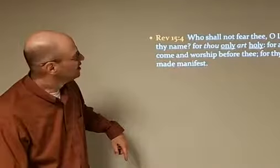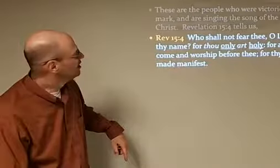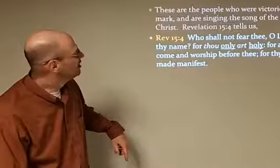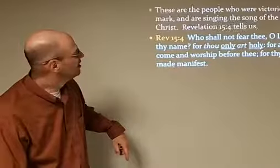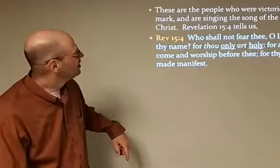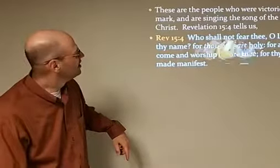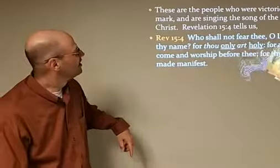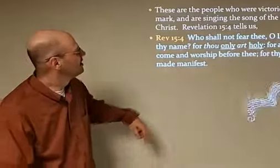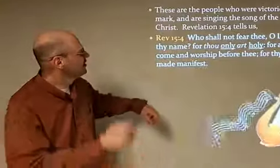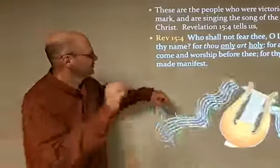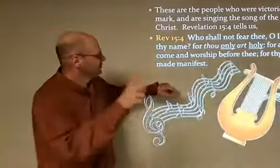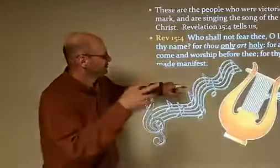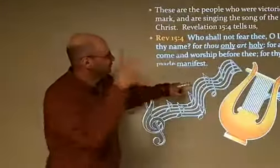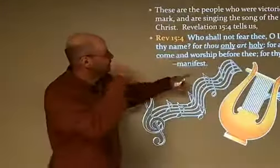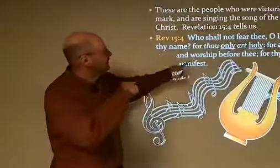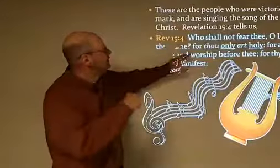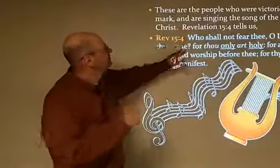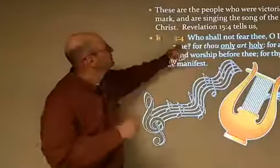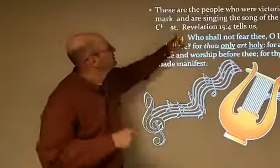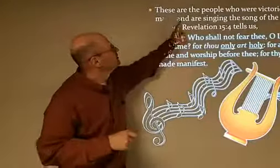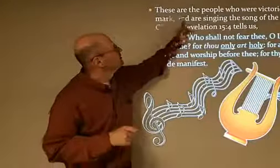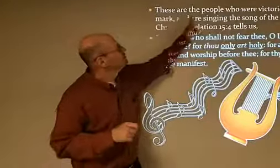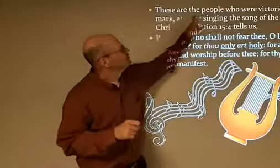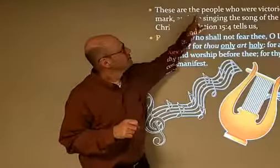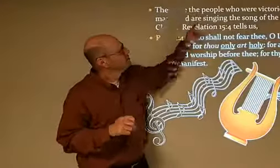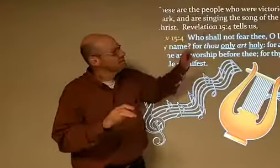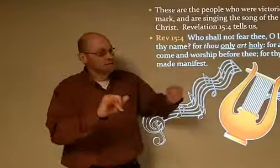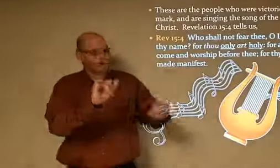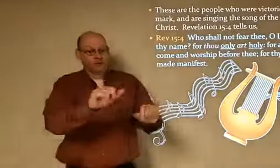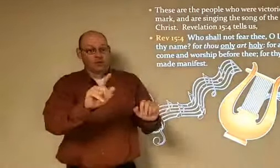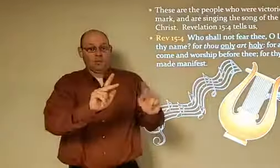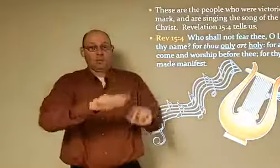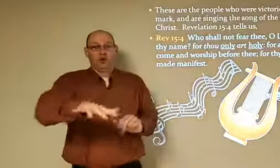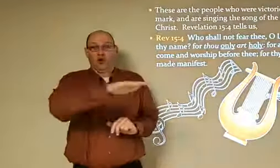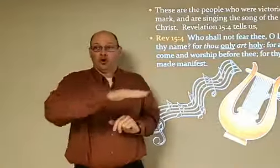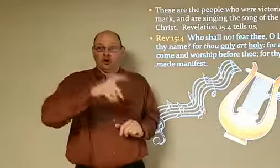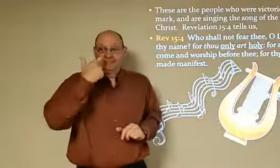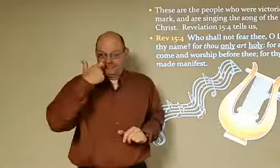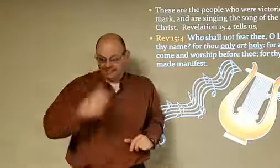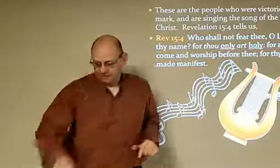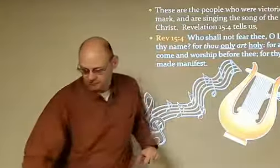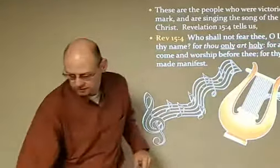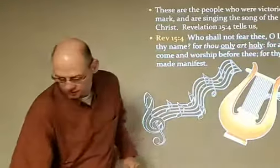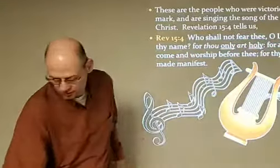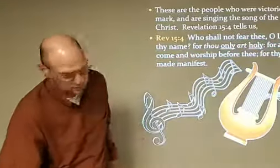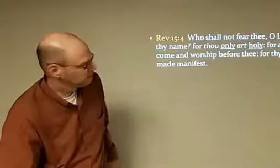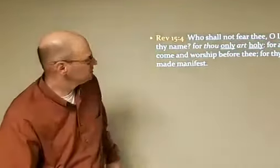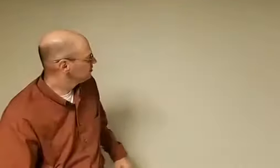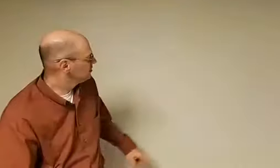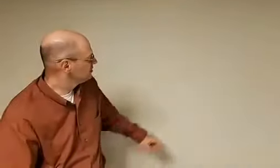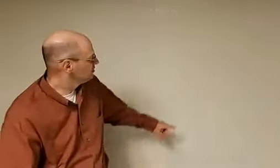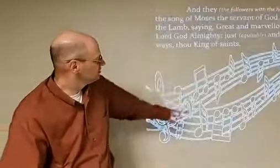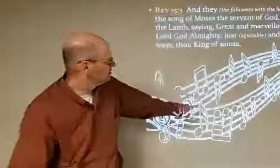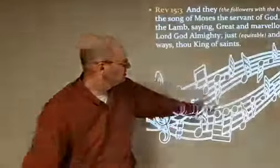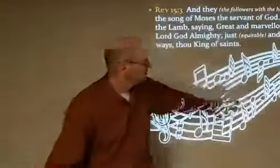Uh-oh, what happened here? Missed that order. A little bit of commentary. It says, these people who were victorious over the mark,